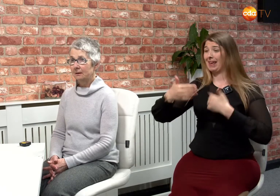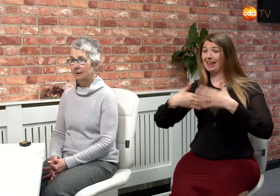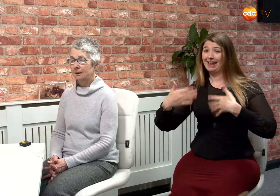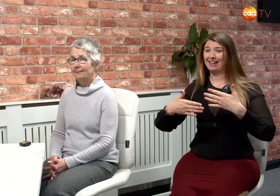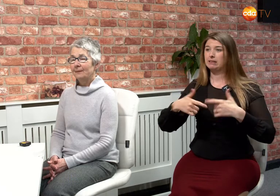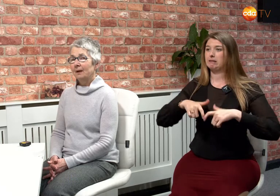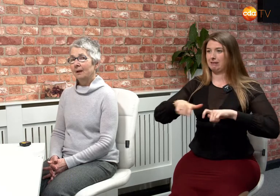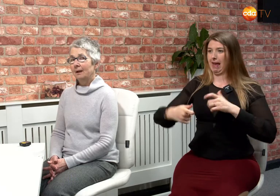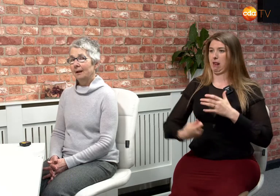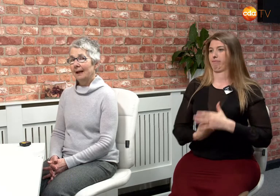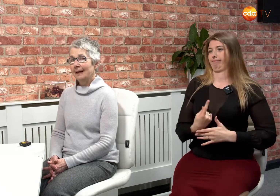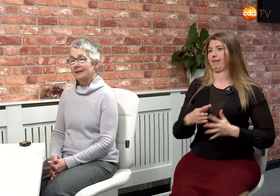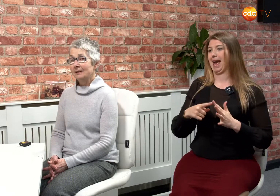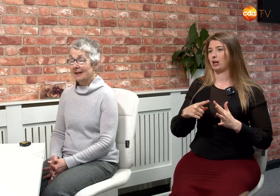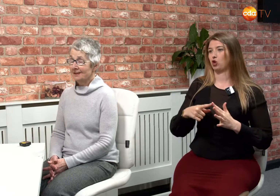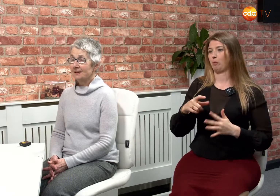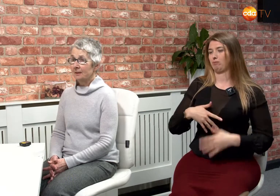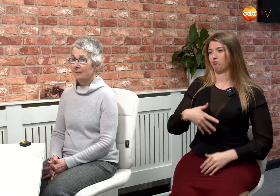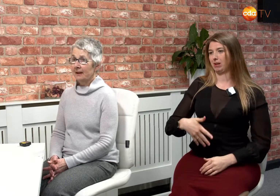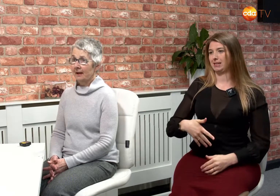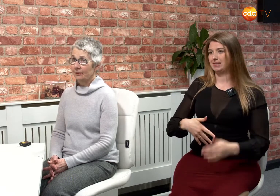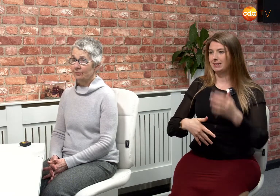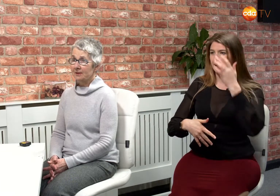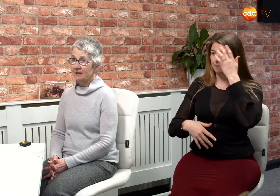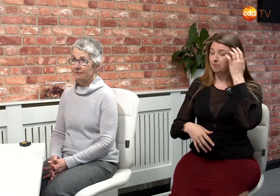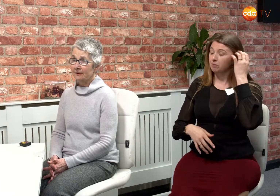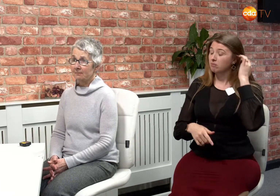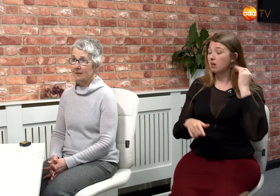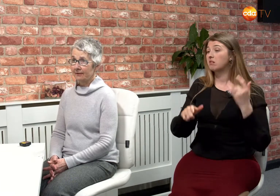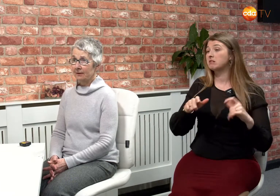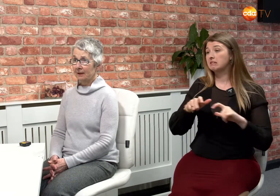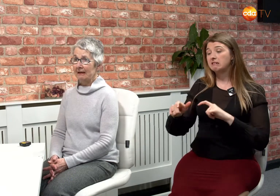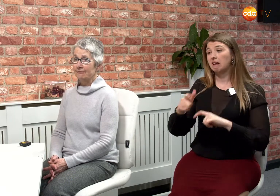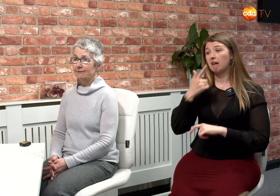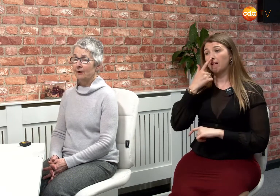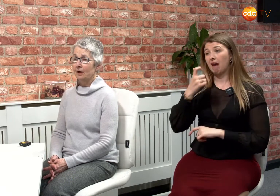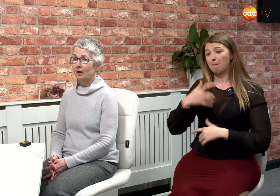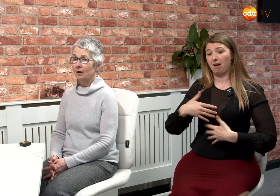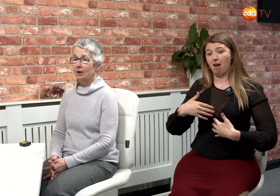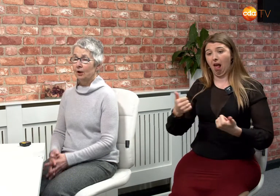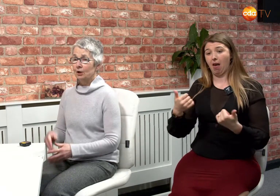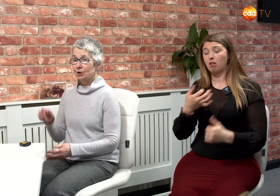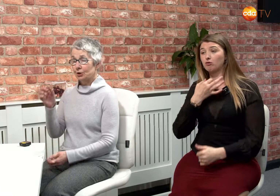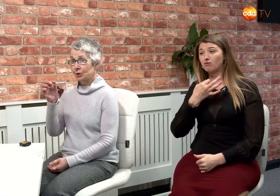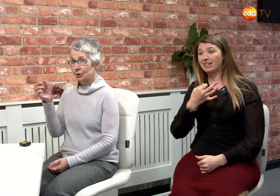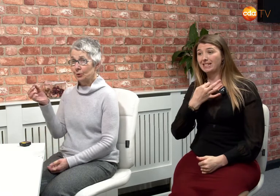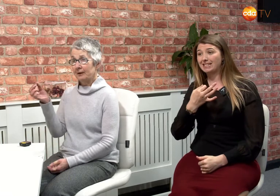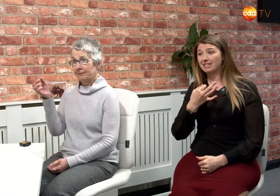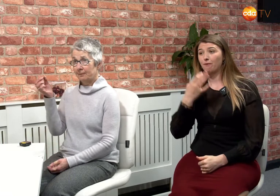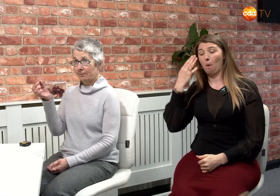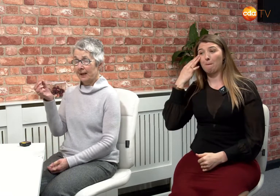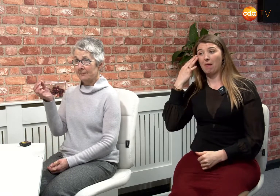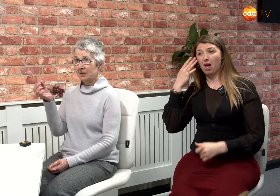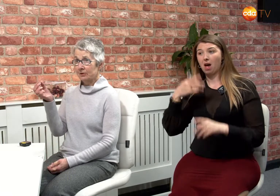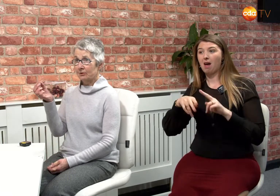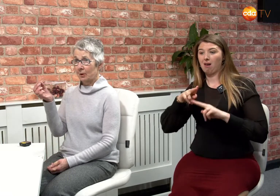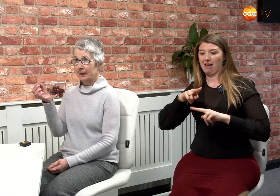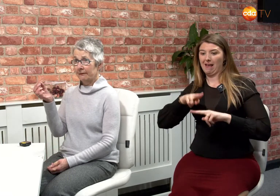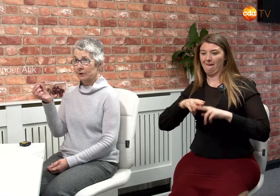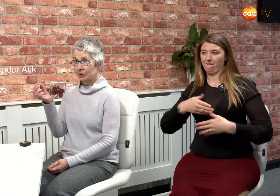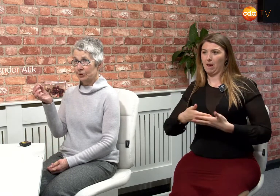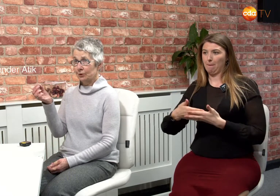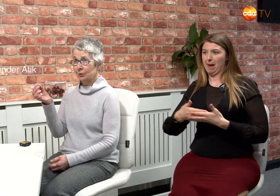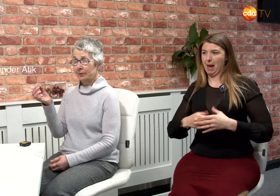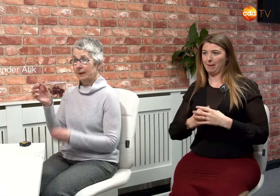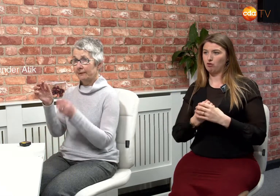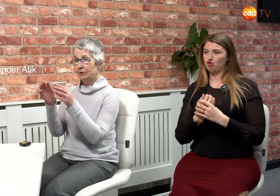pregnancy. And yes, it can be a health risk for the mother if the baby is